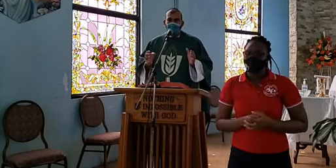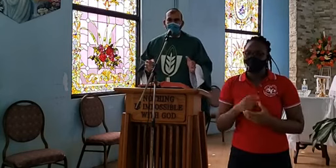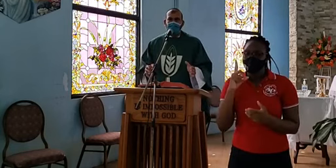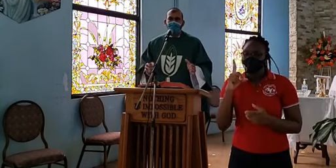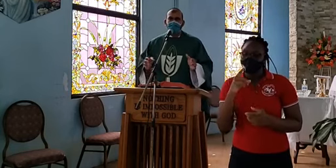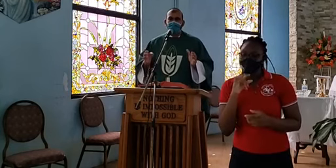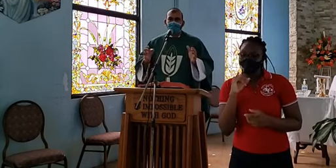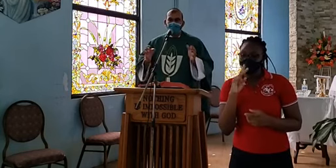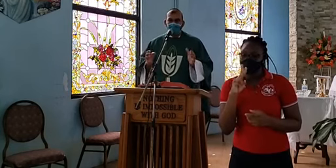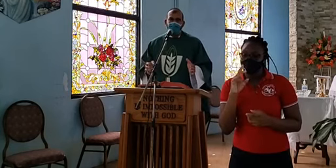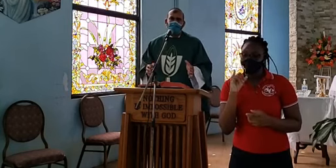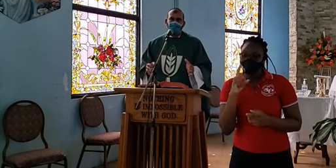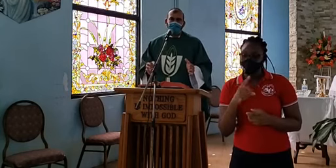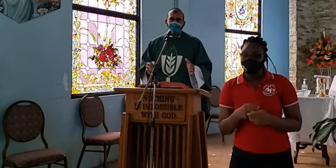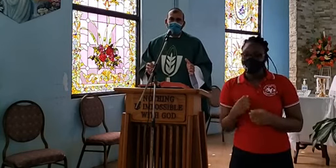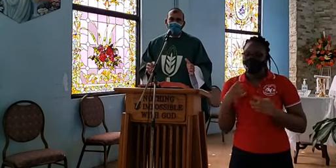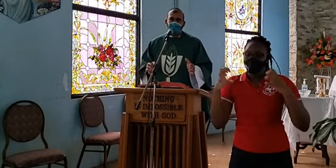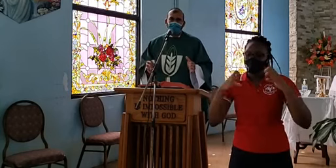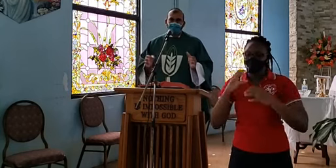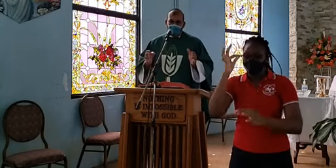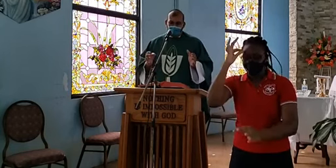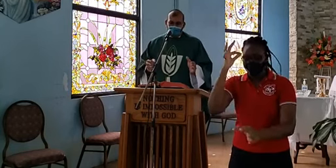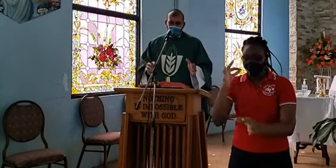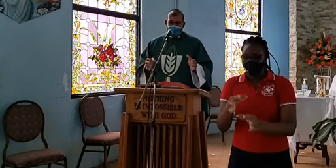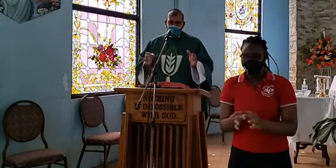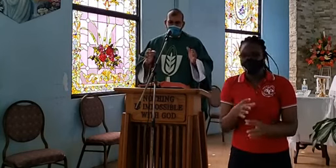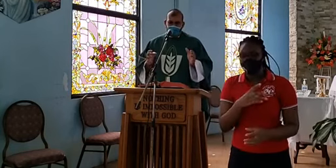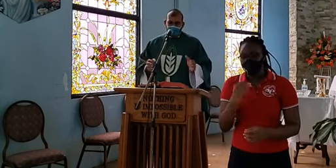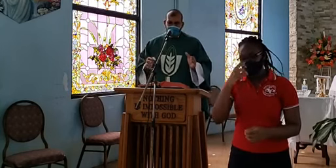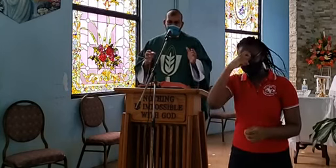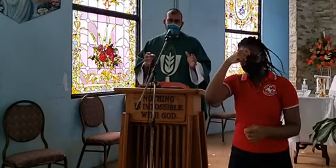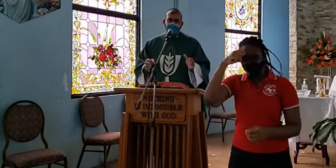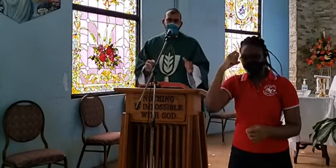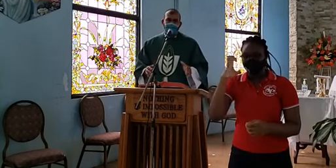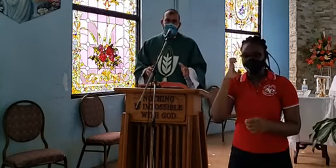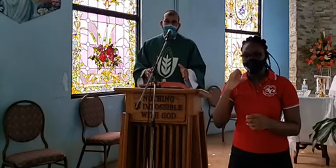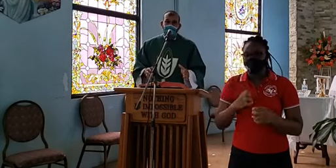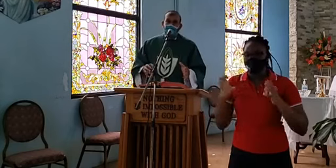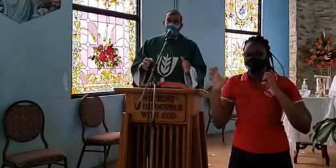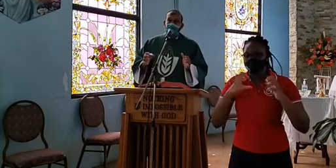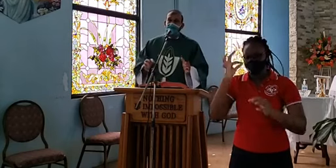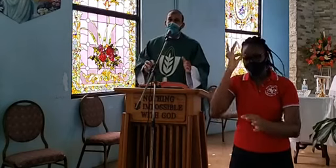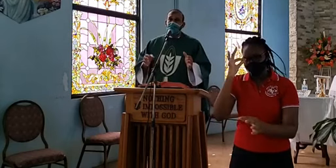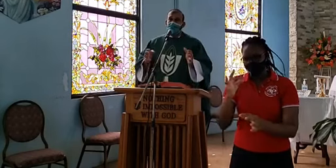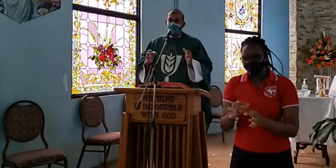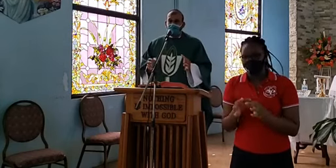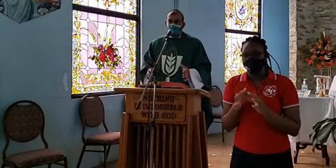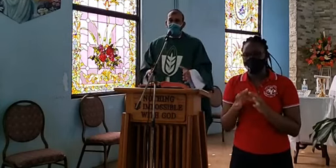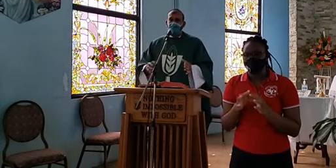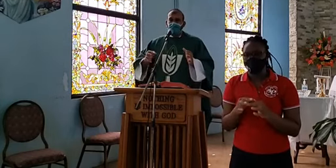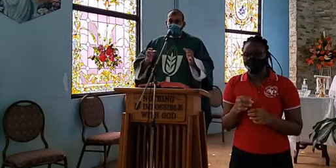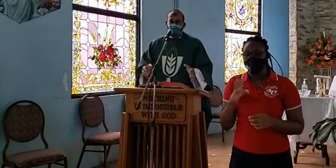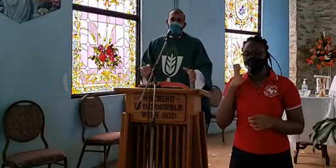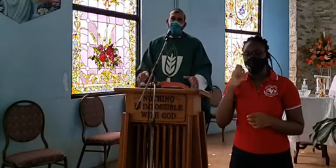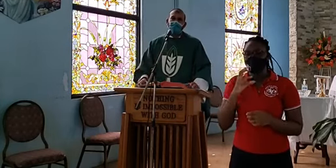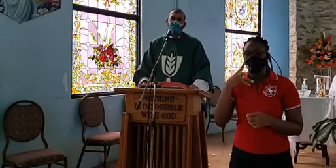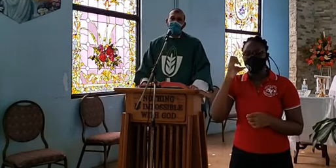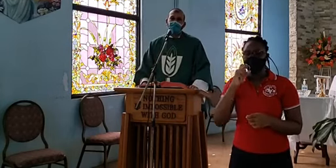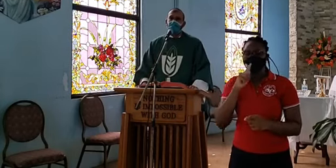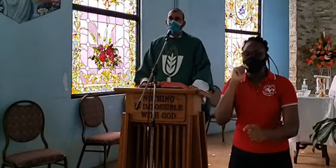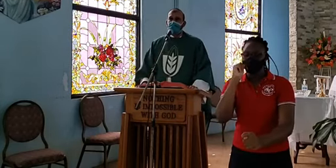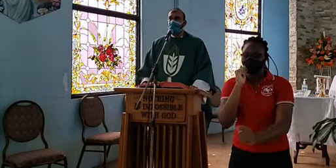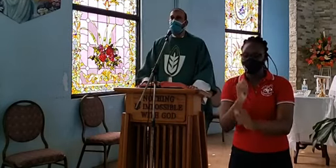David exercised faith. And because he exercised faith, he was truly